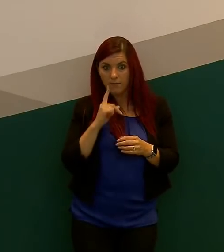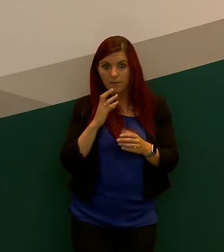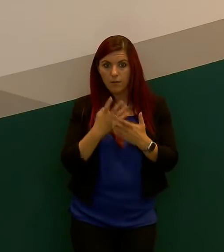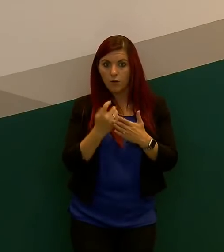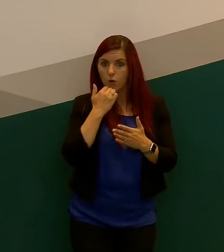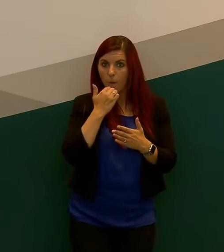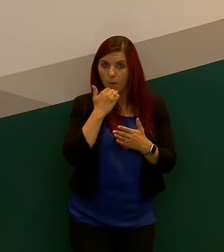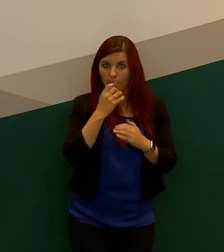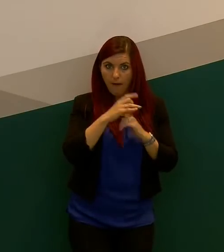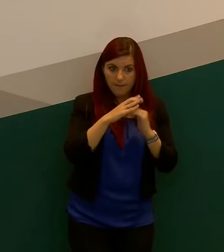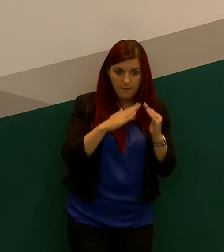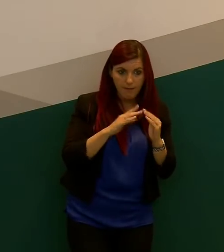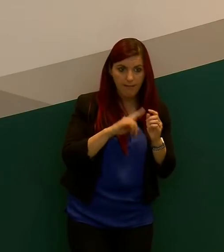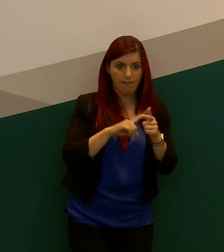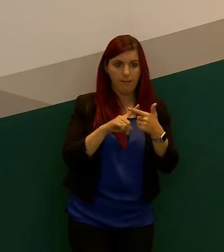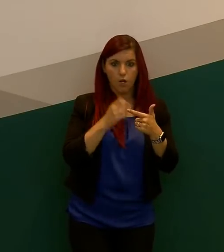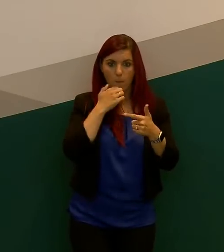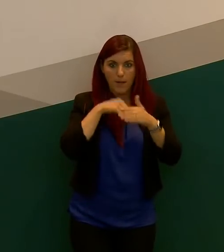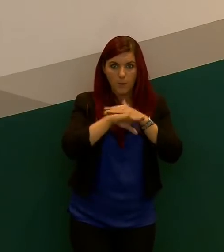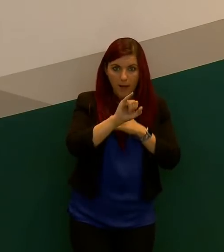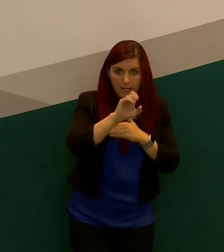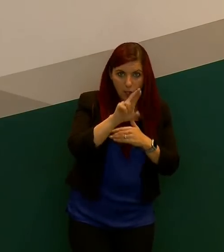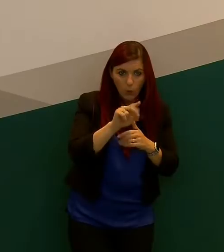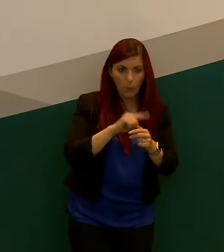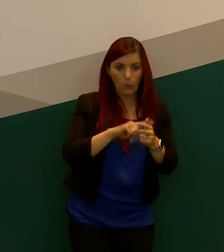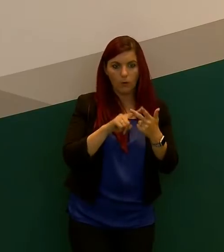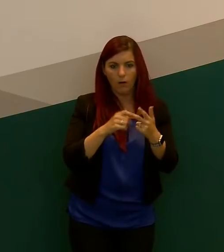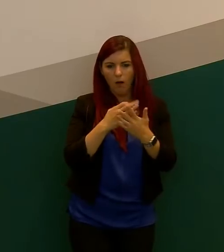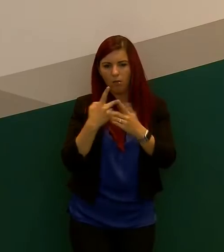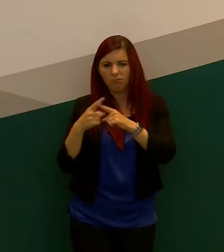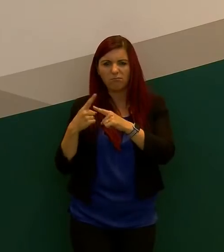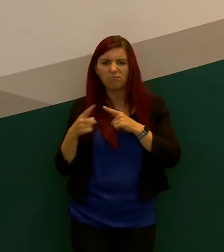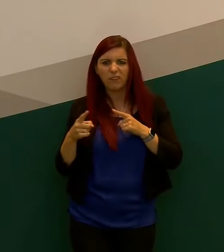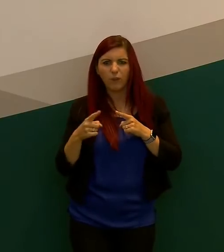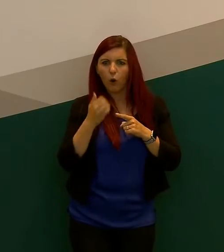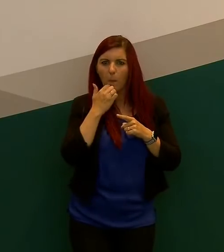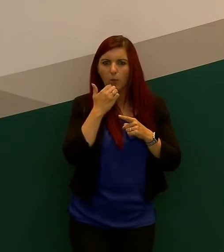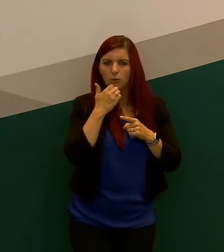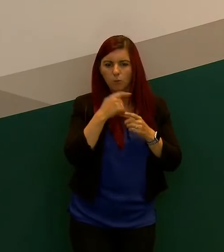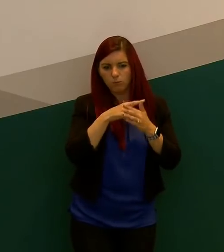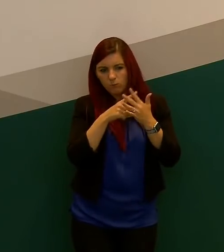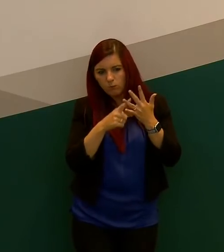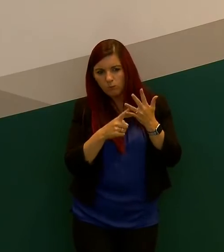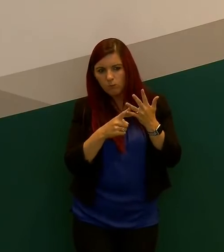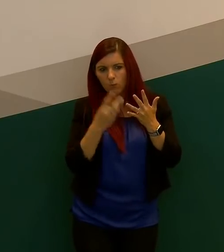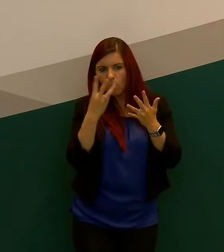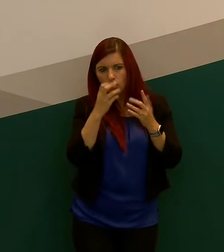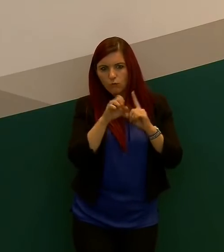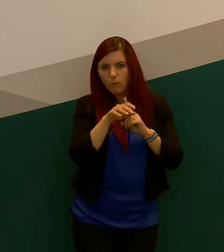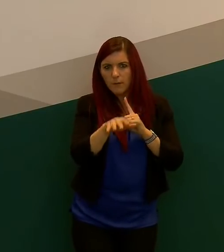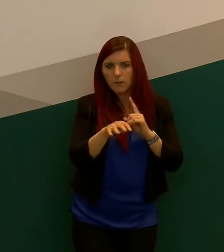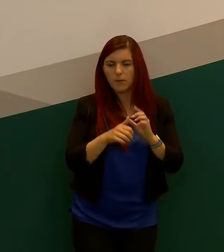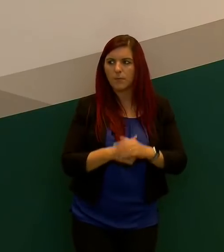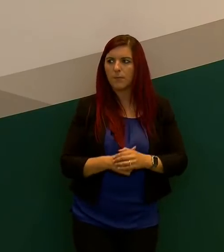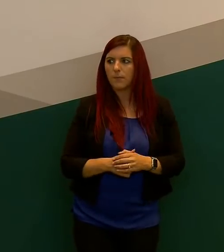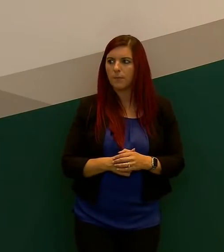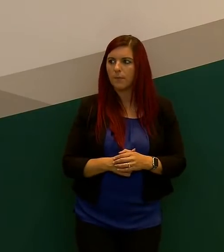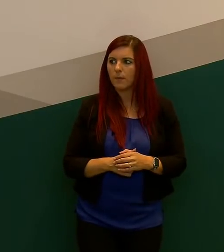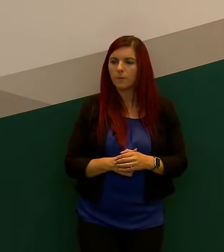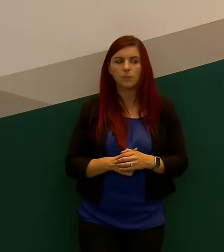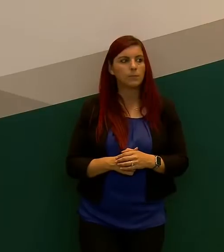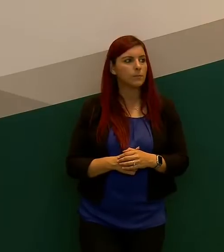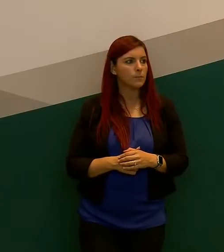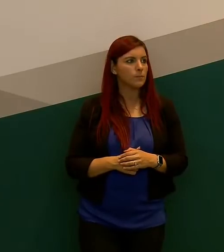numbers of hospitalizations, and any other measure that we think is important in terms of the incidence and transmission of the disease. Thank you. Thank